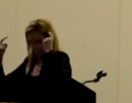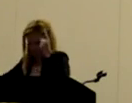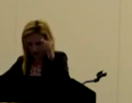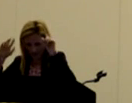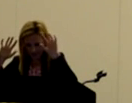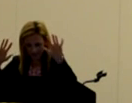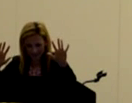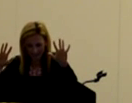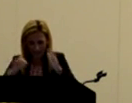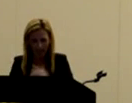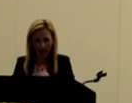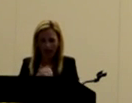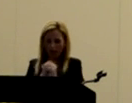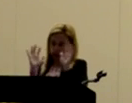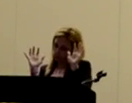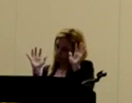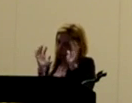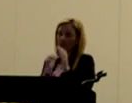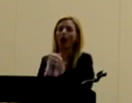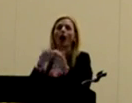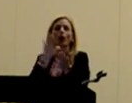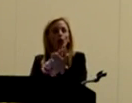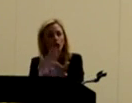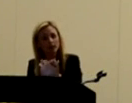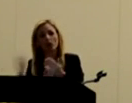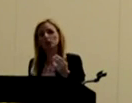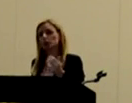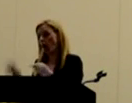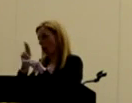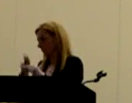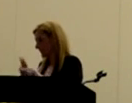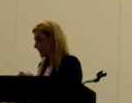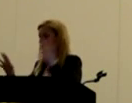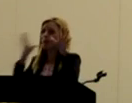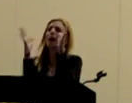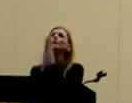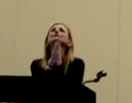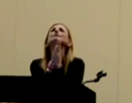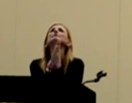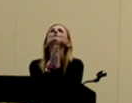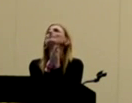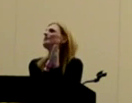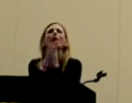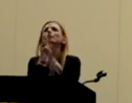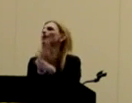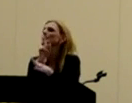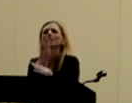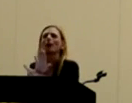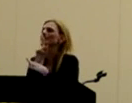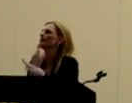loud soccer mom, cook, dog sitter, Yes, Mom, we promise we'll take care of the